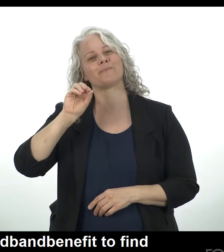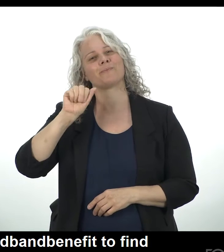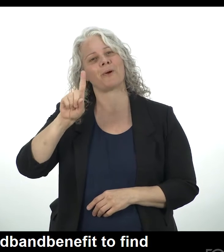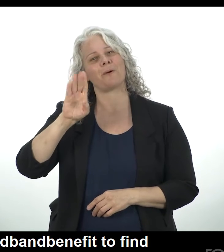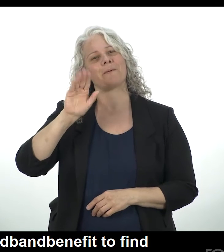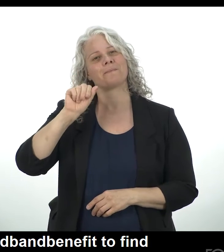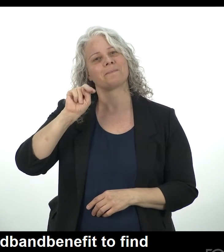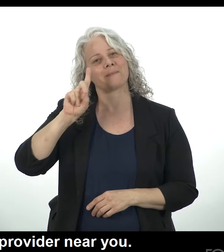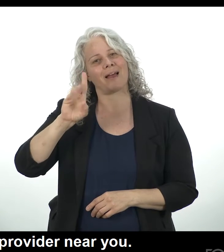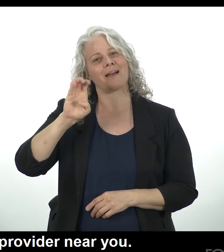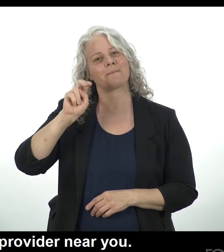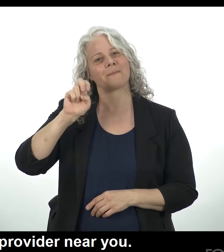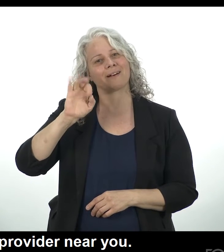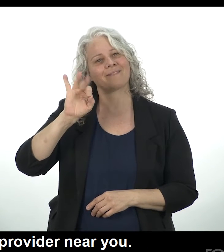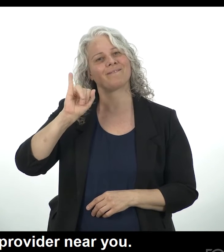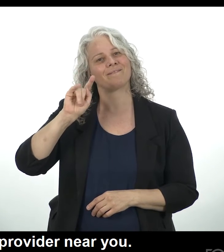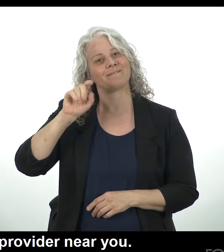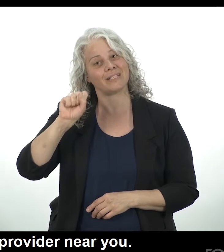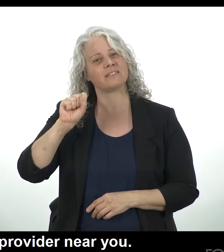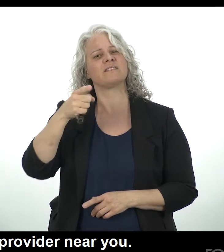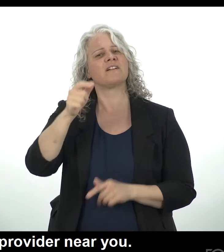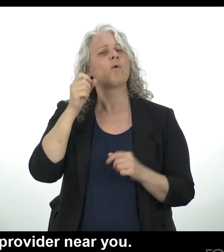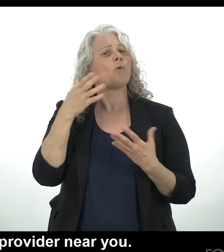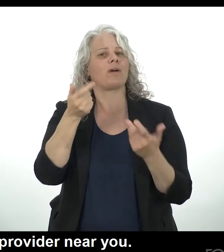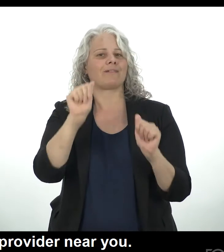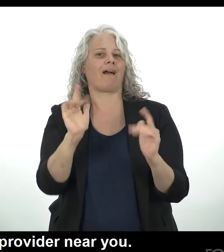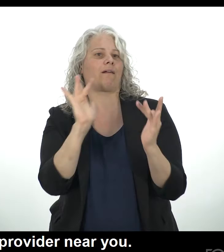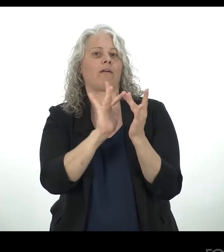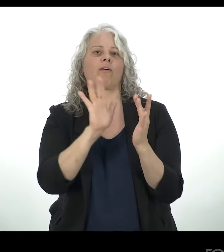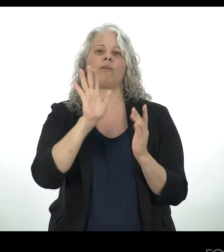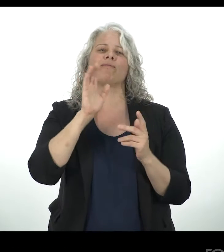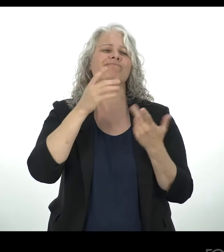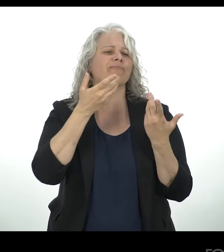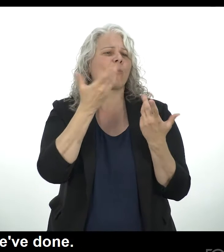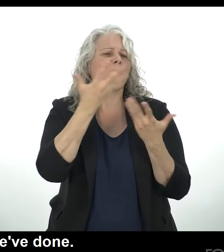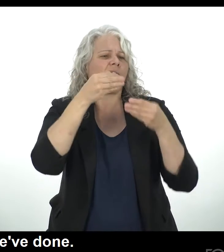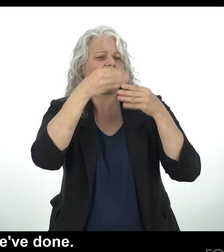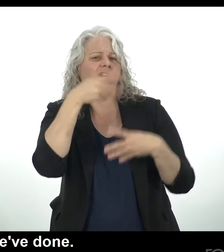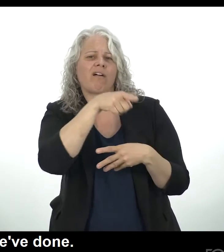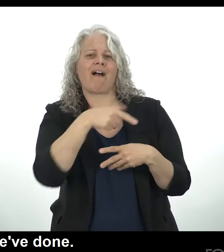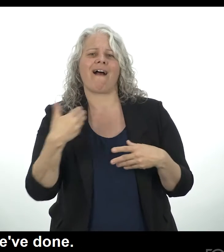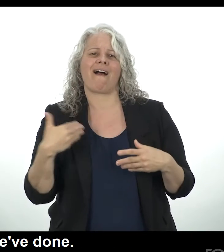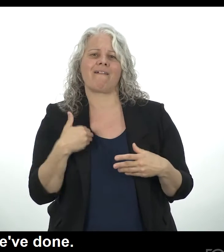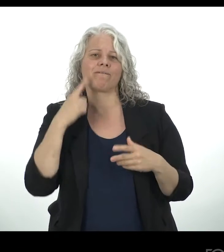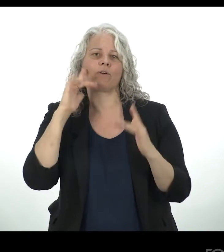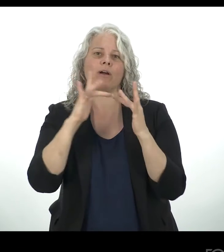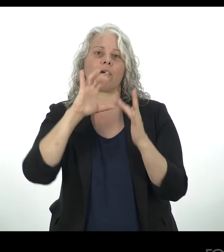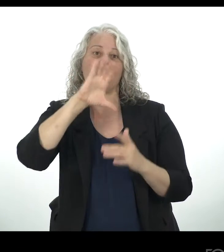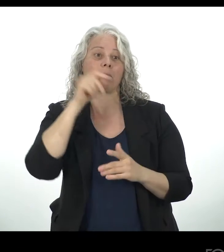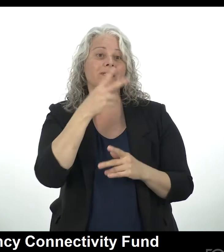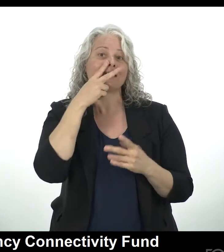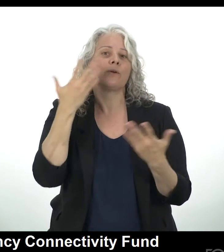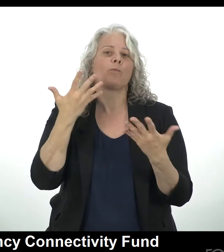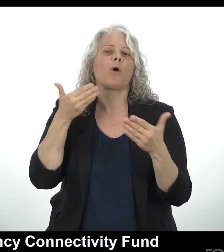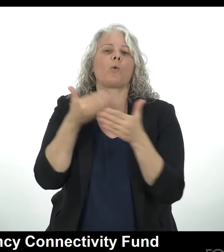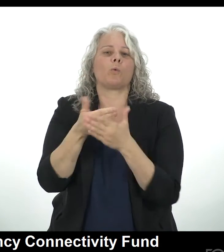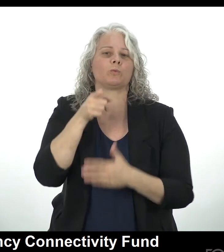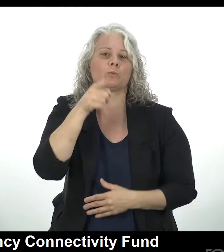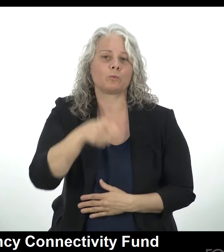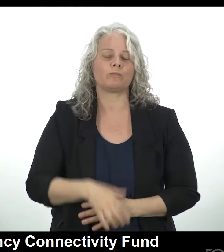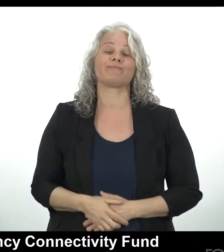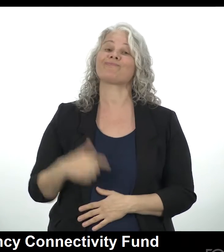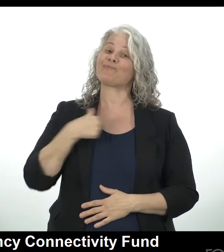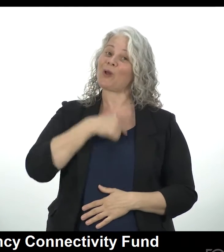fcc.gov/broadband benefit to find a participating broadband provider near you. But that's not all we've done. We've also set